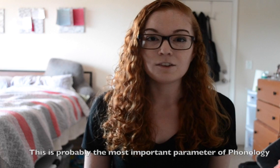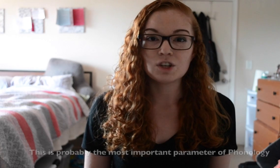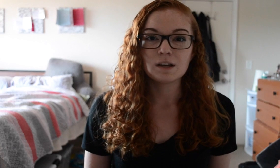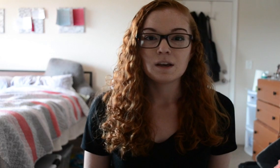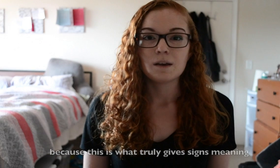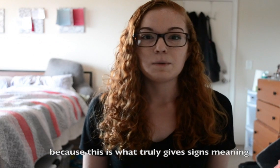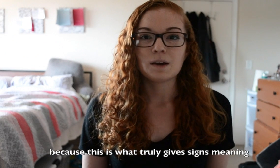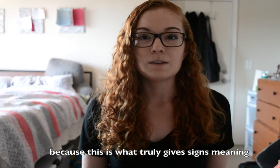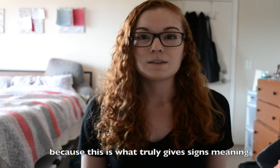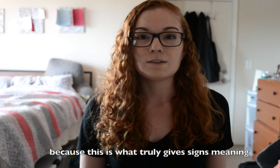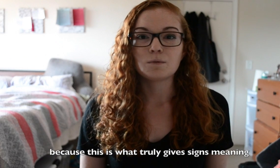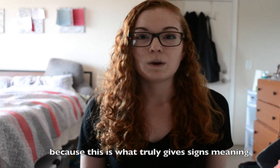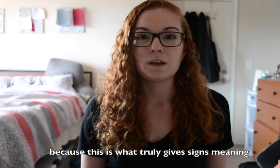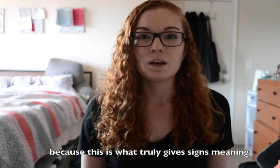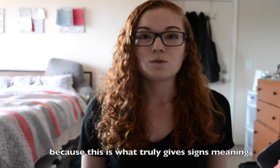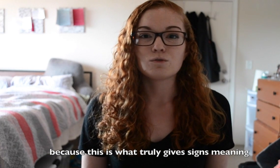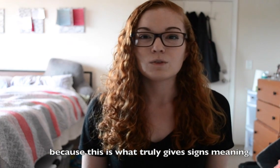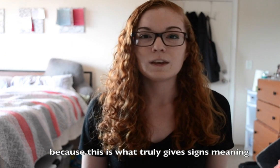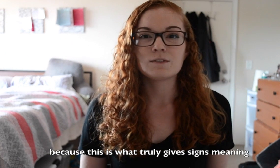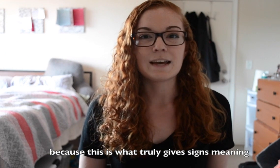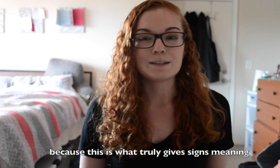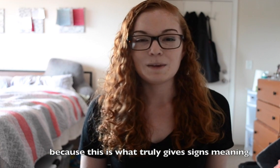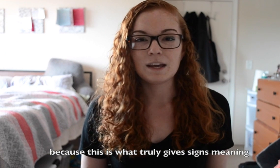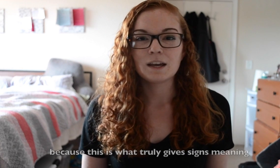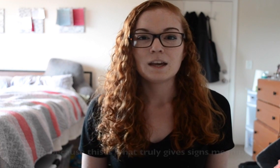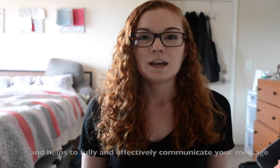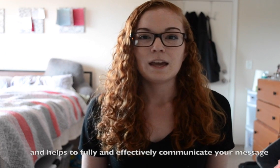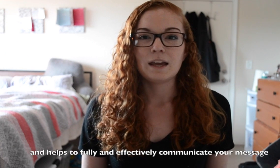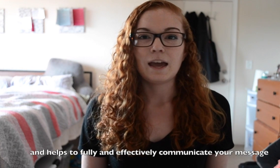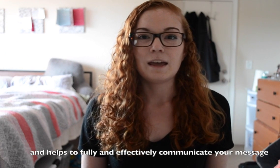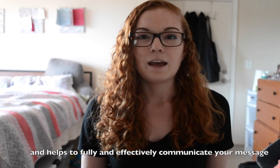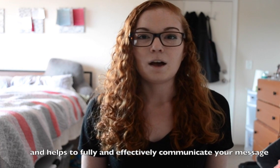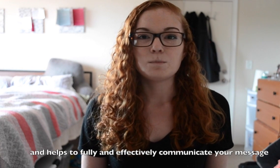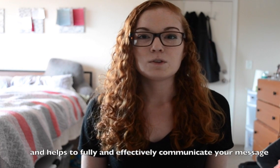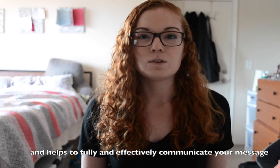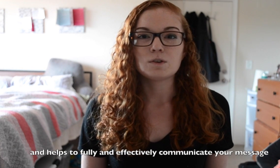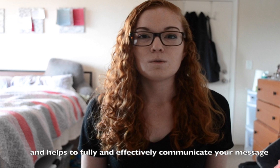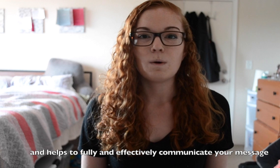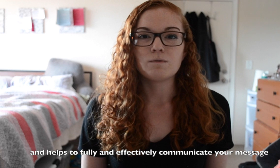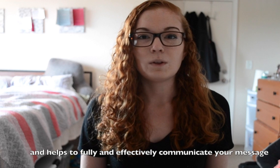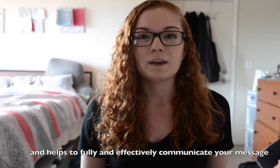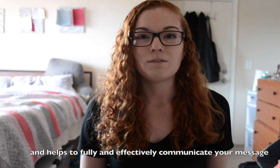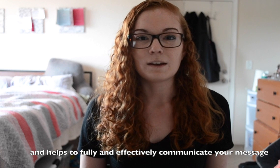phonology because this is what truly gives signs meaning and helps to fully and